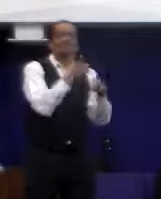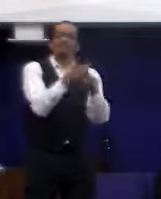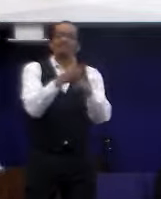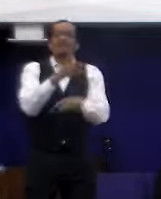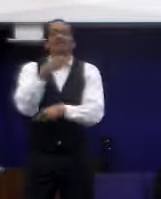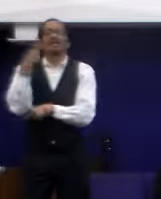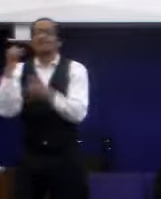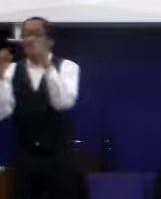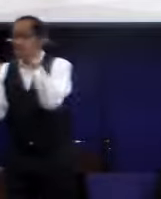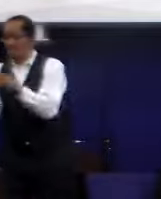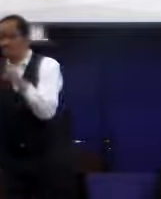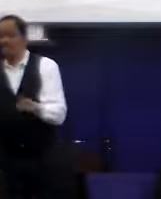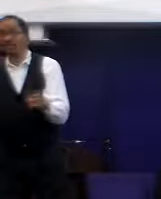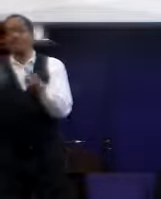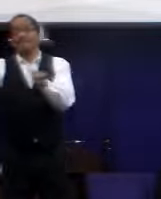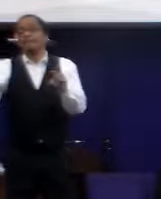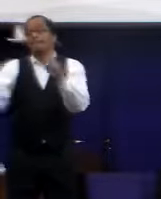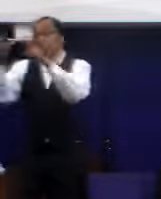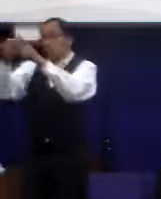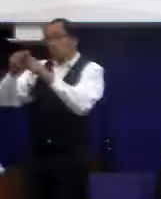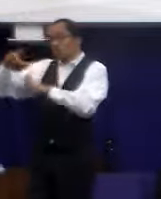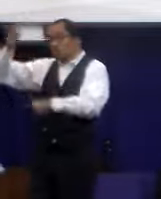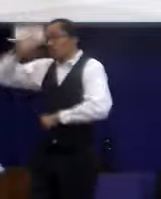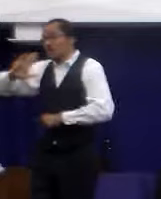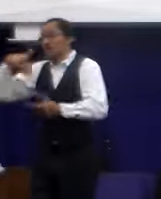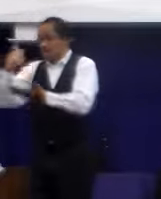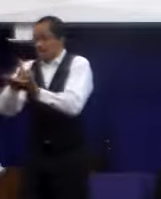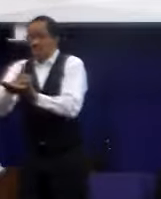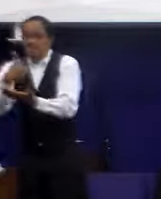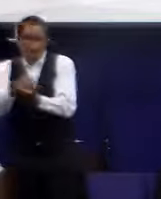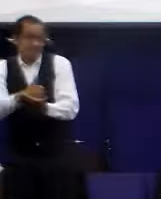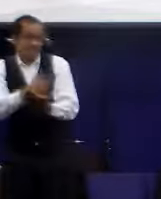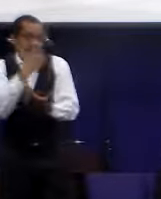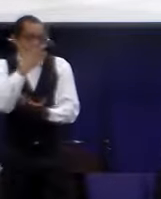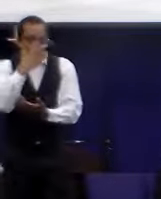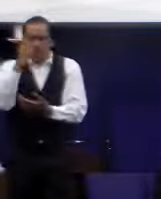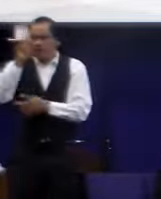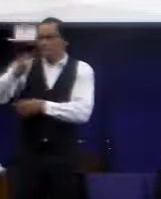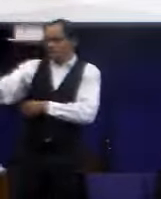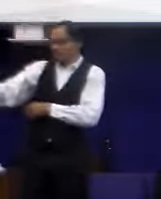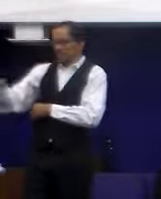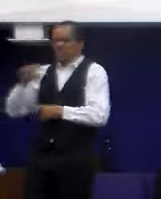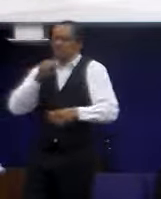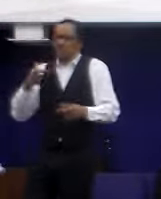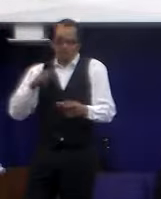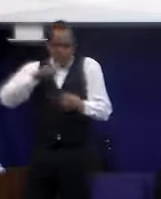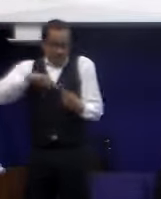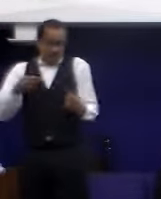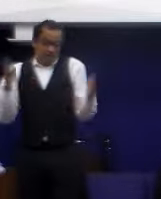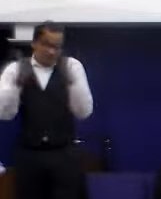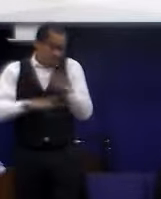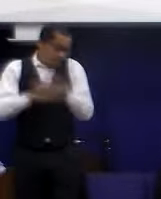Hallelujah. Amen. Amen. Amen. The question of the this morning is not when the storm comes, but